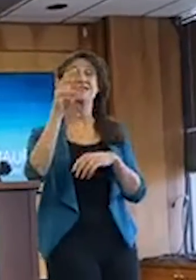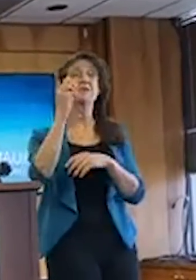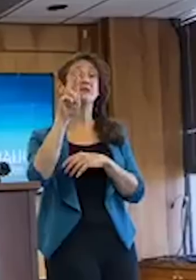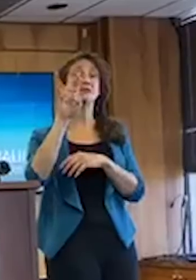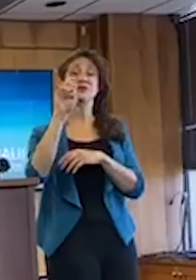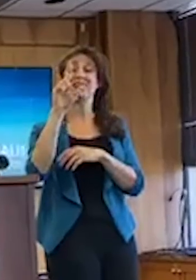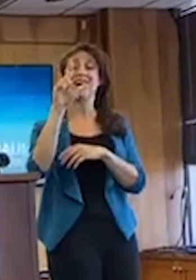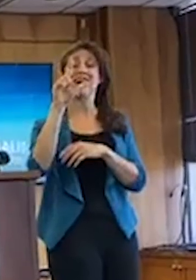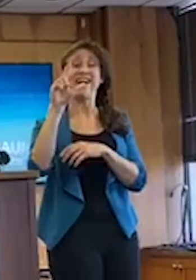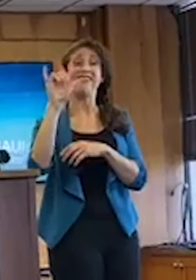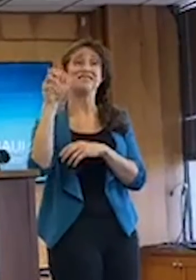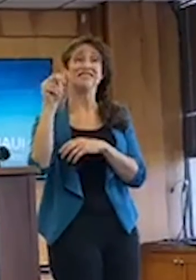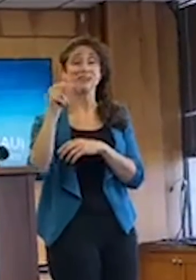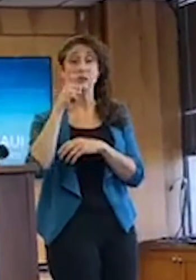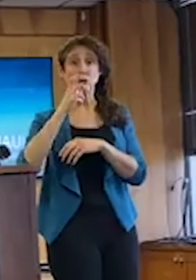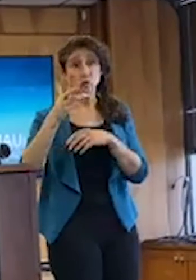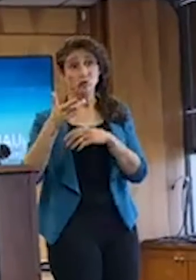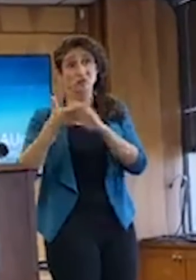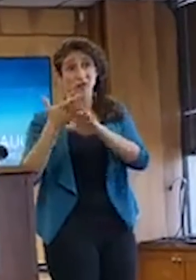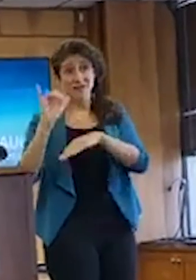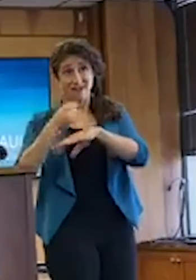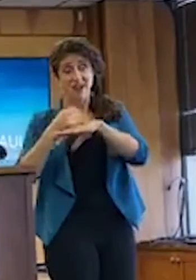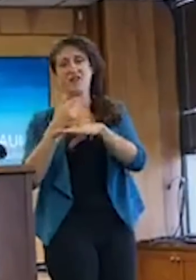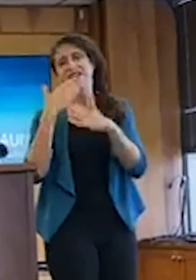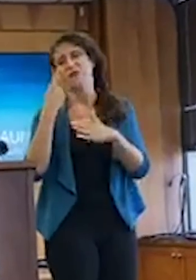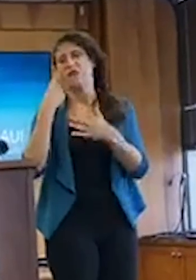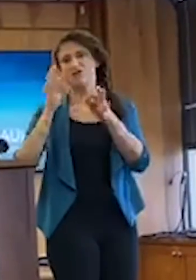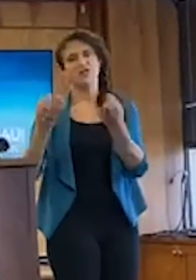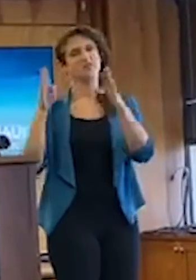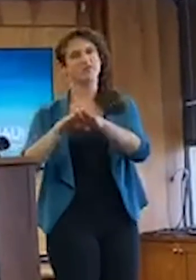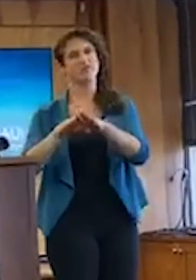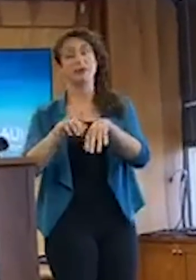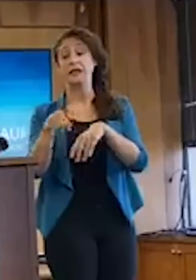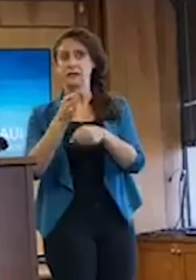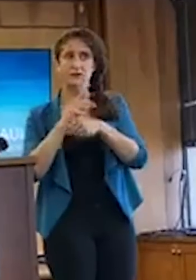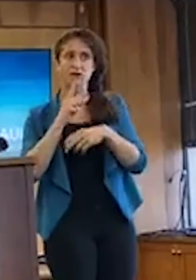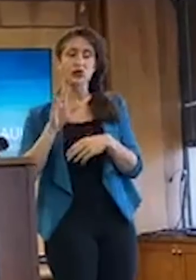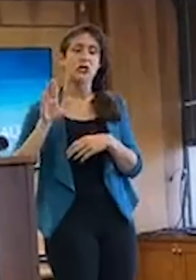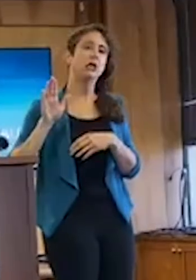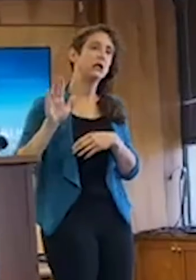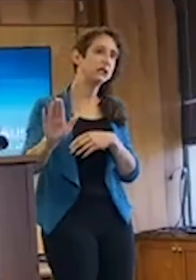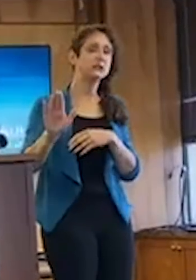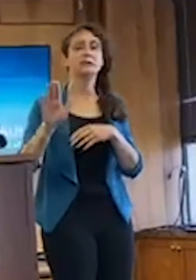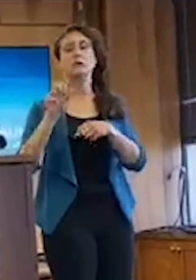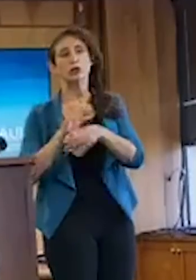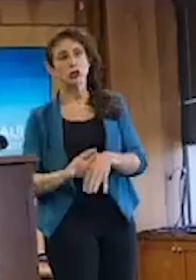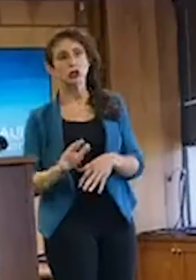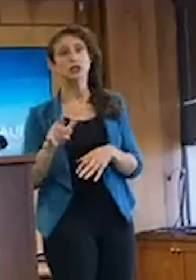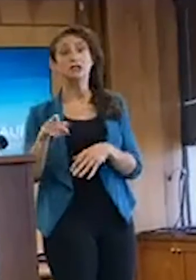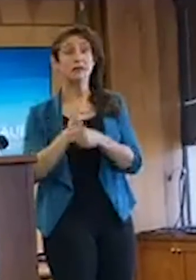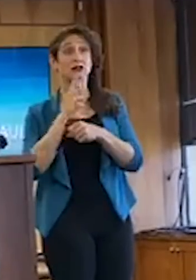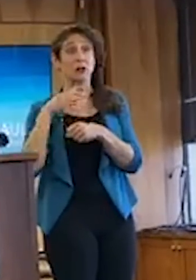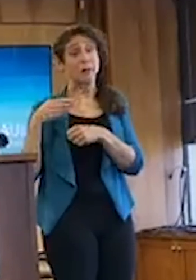that all the employees from the hotels and any other business that are run by him and his hulama are being paid